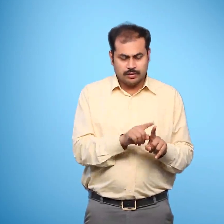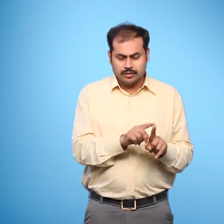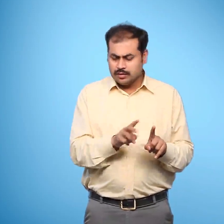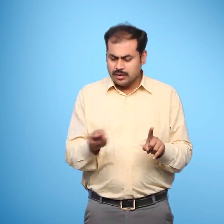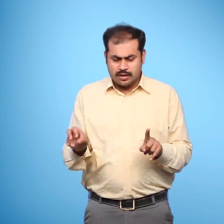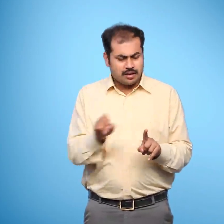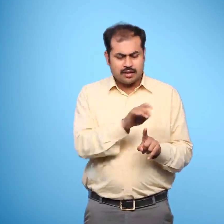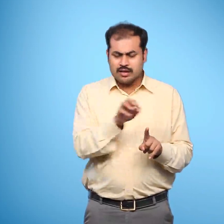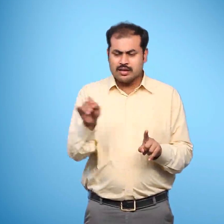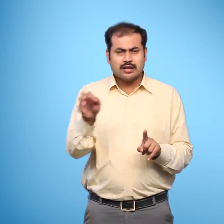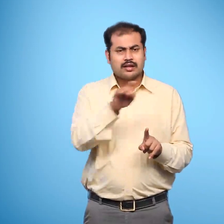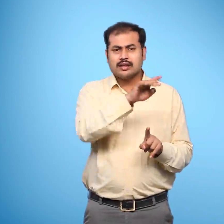written on the small squares.